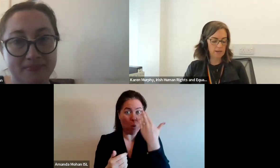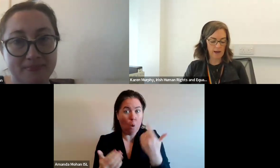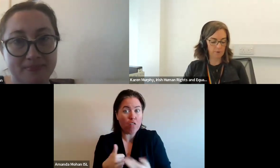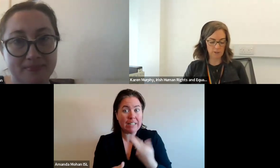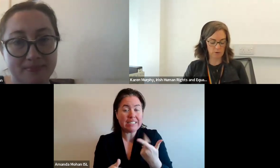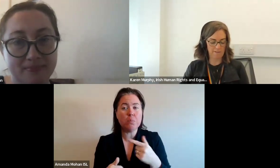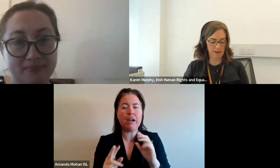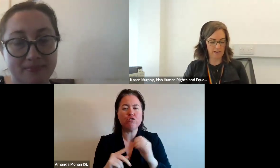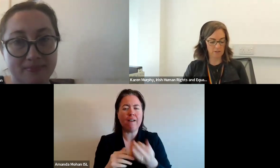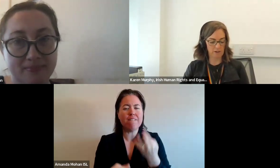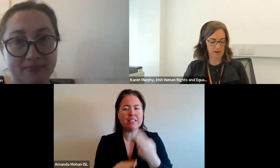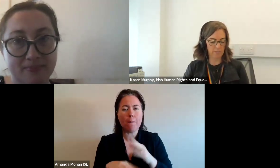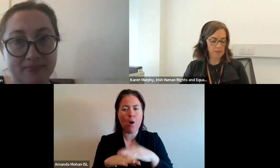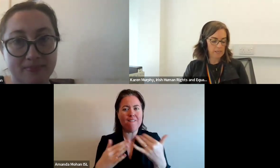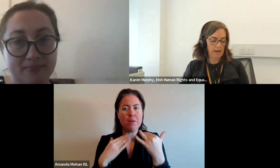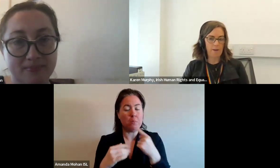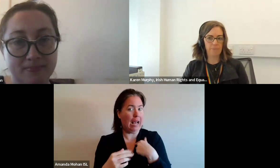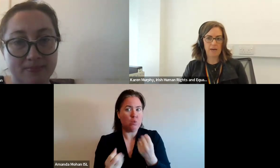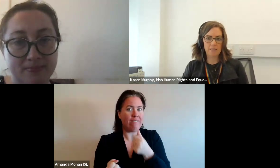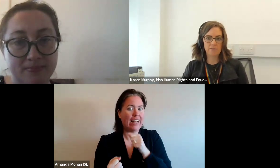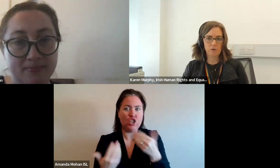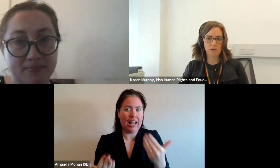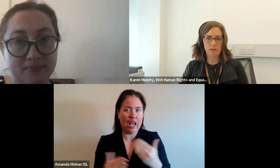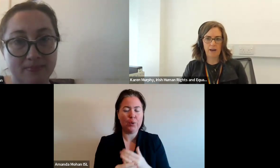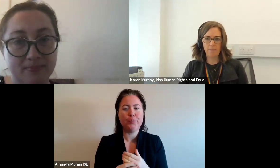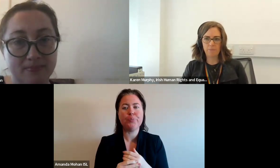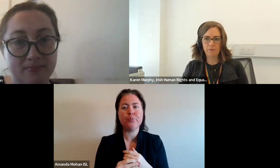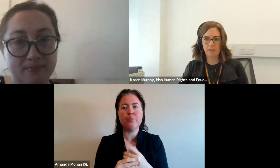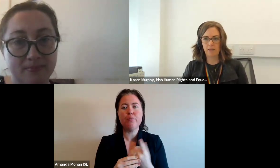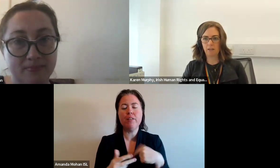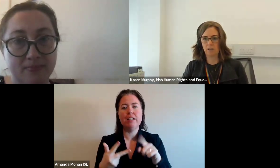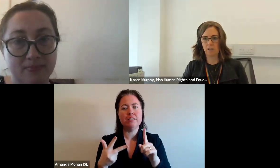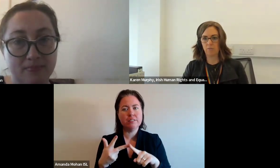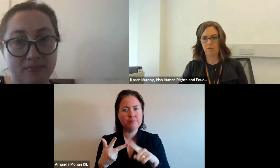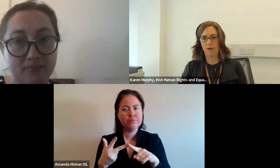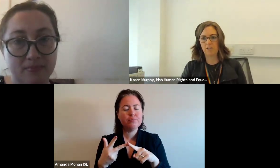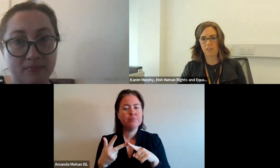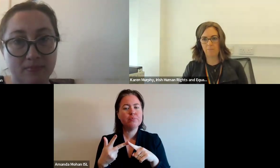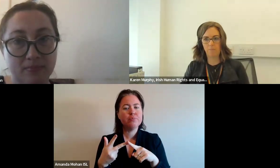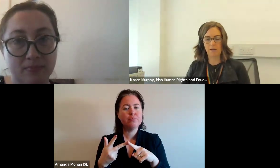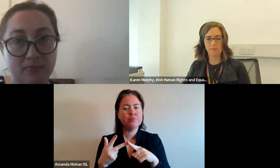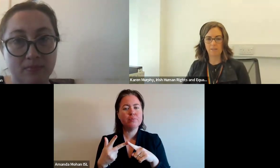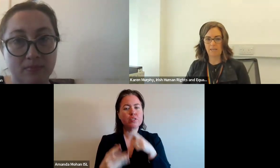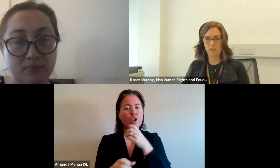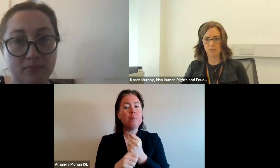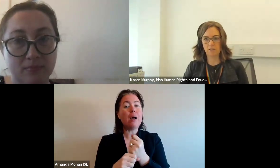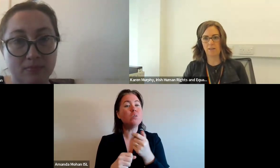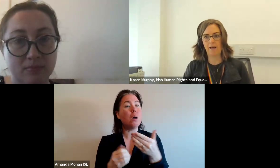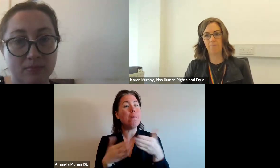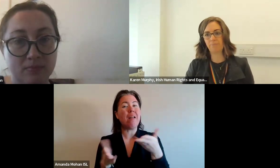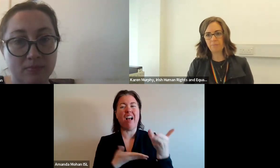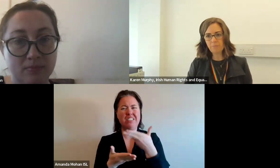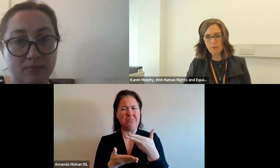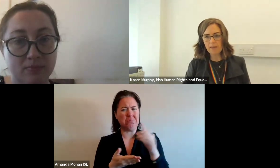on, but I don't have that answer right now. And as for the concern with regard to public